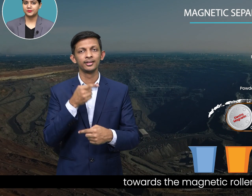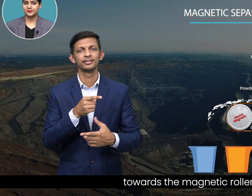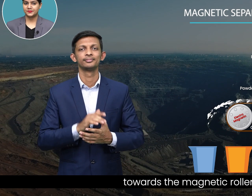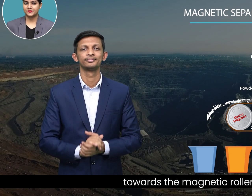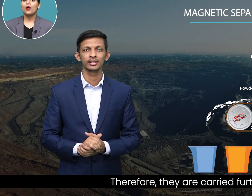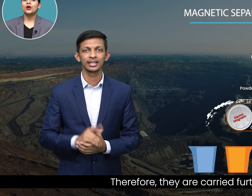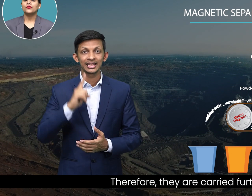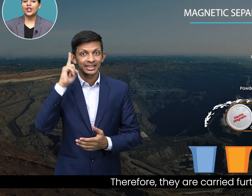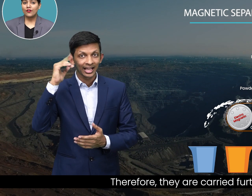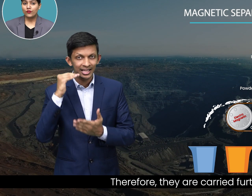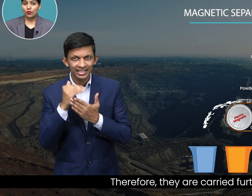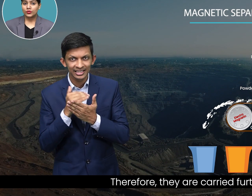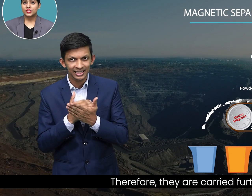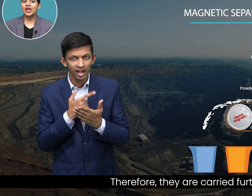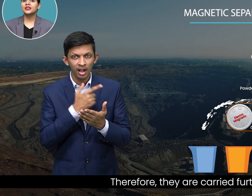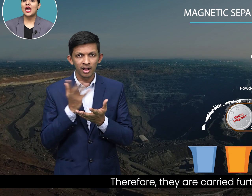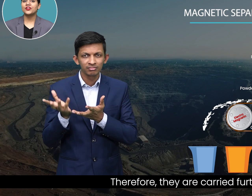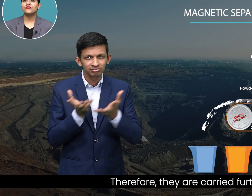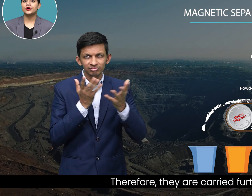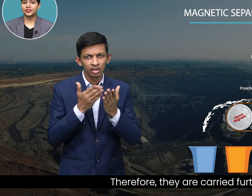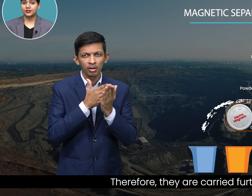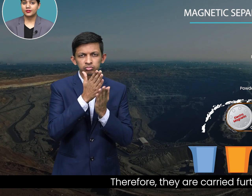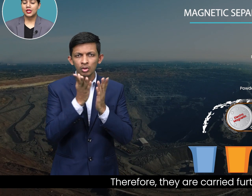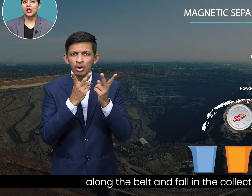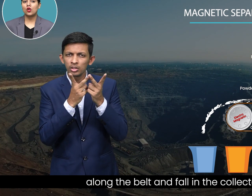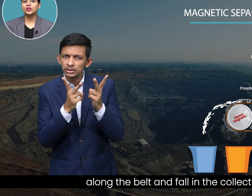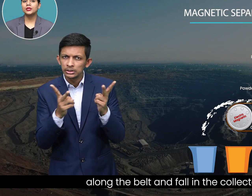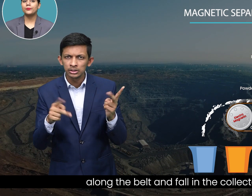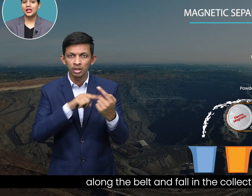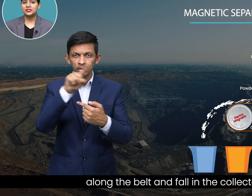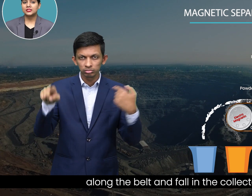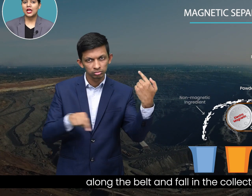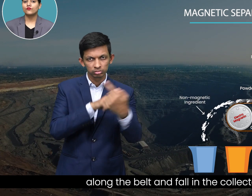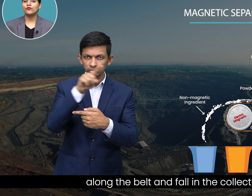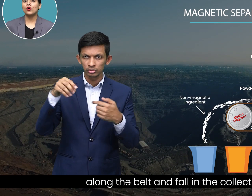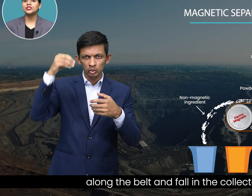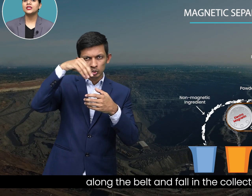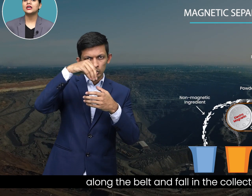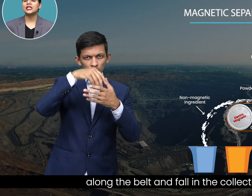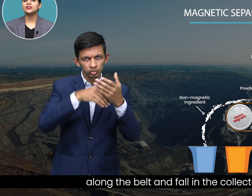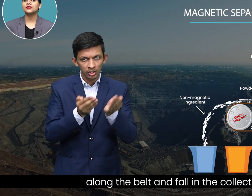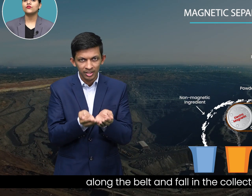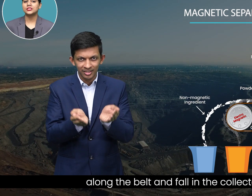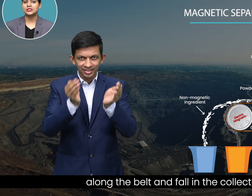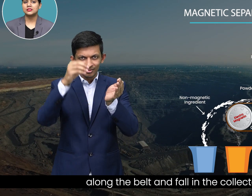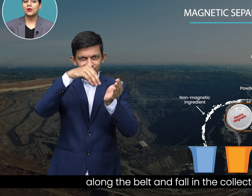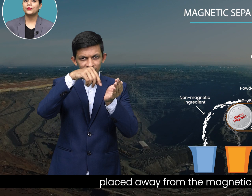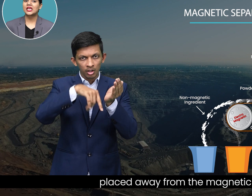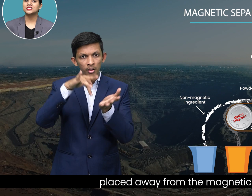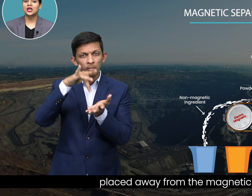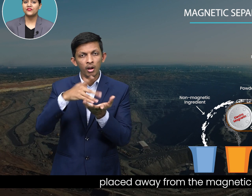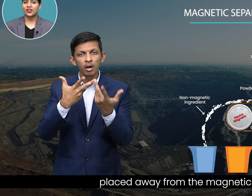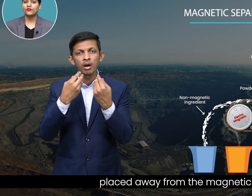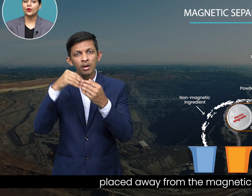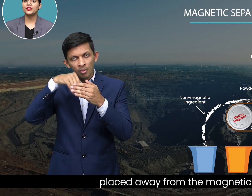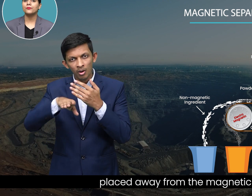roller. Therefore, they are carried further along the belt and fall in the collector vessel